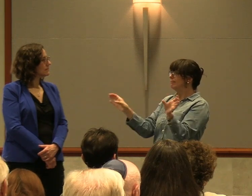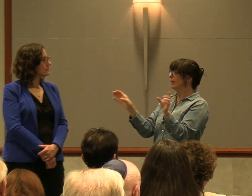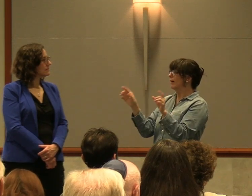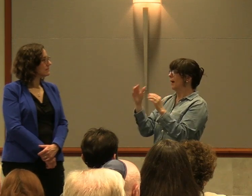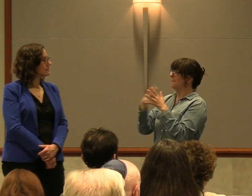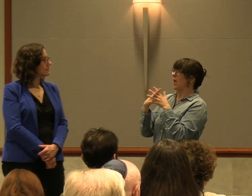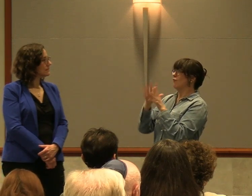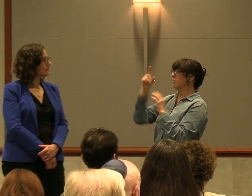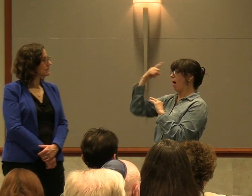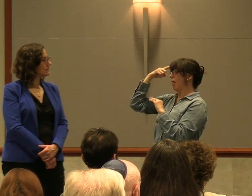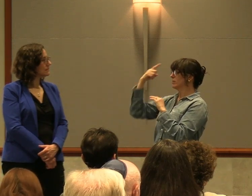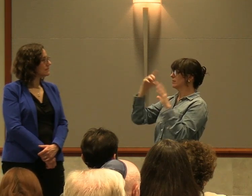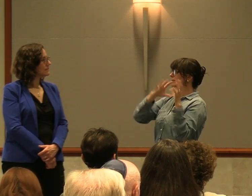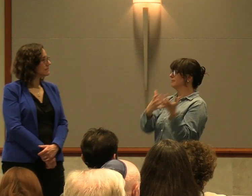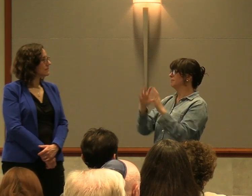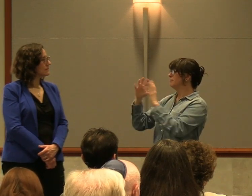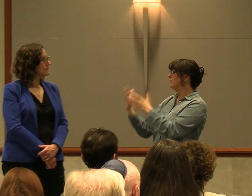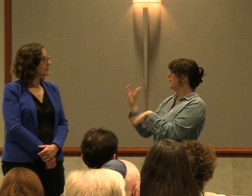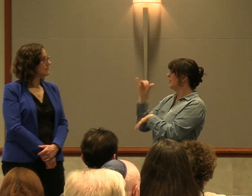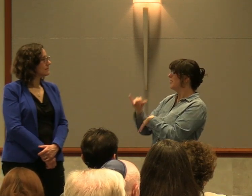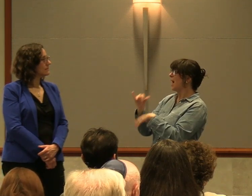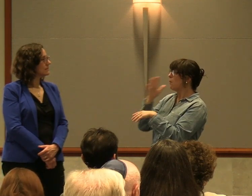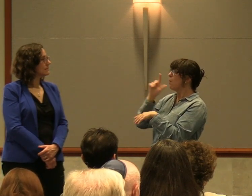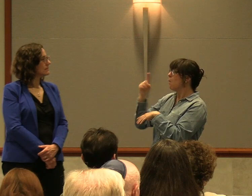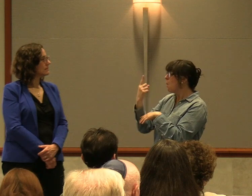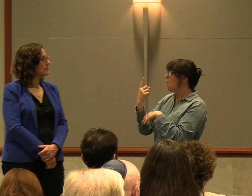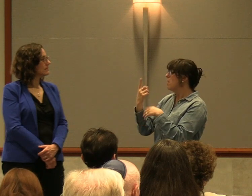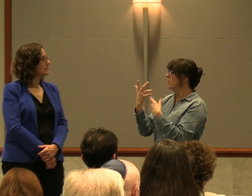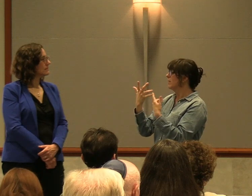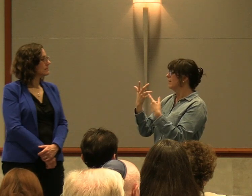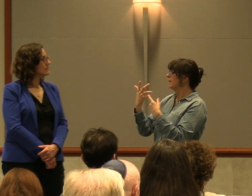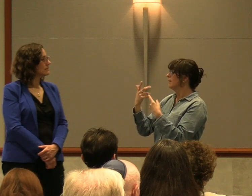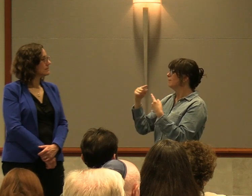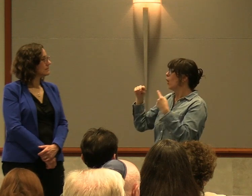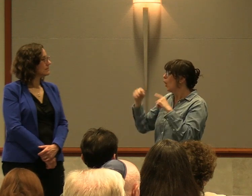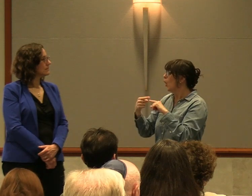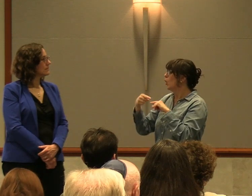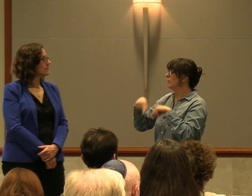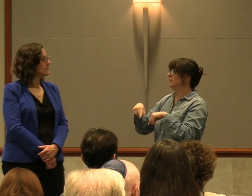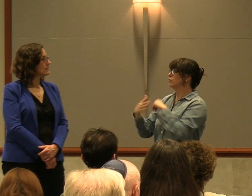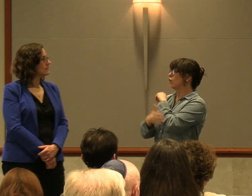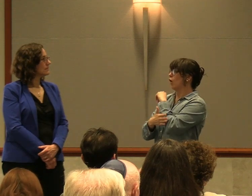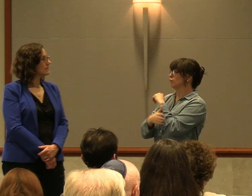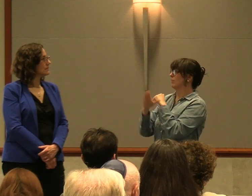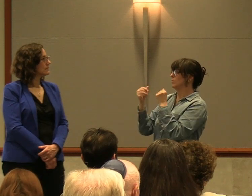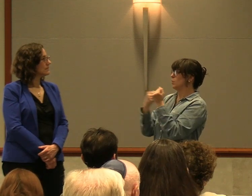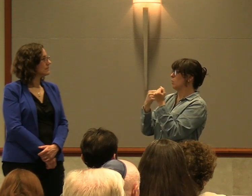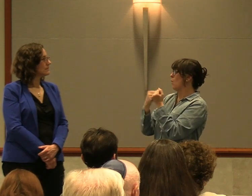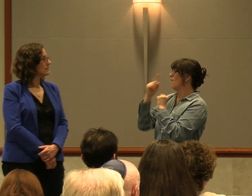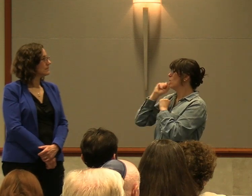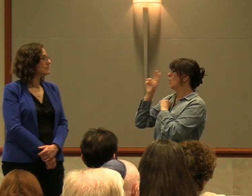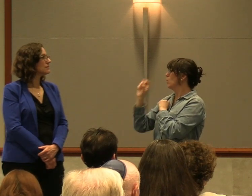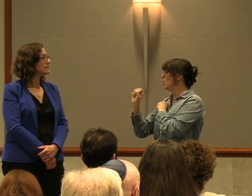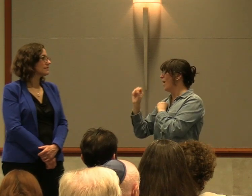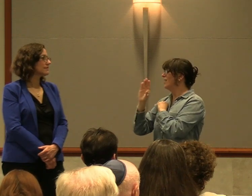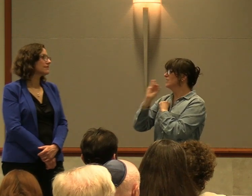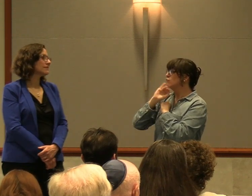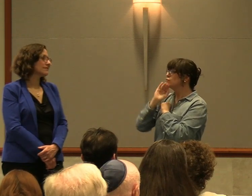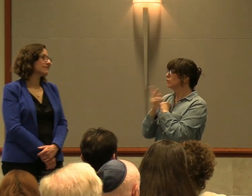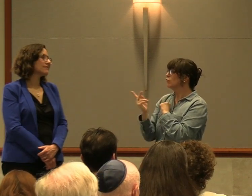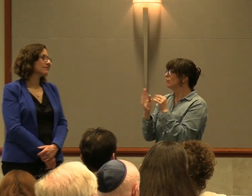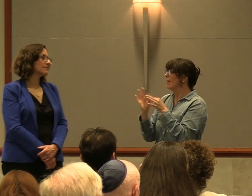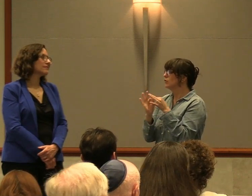American politics, because that will only hurt the support in this country for the U.S.-Israel